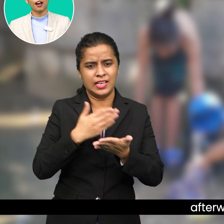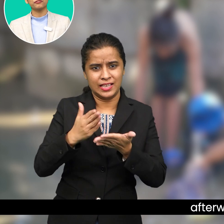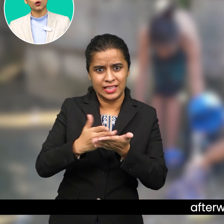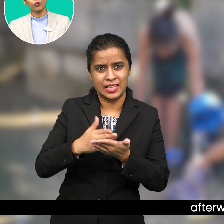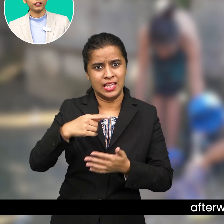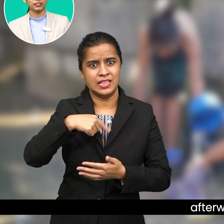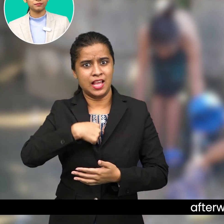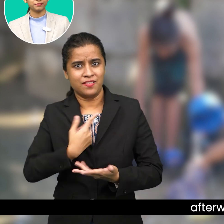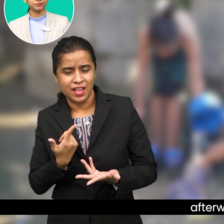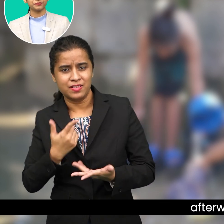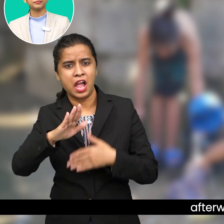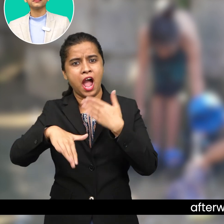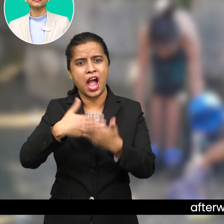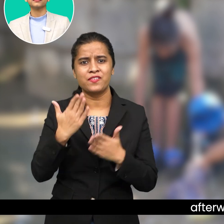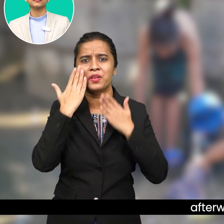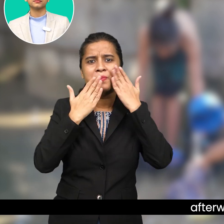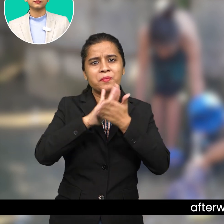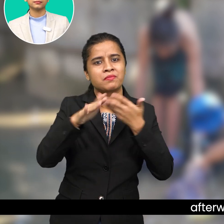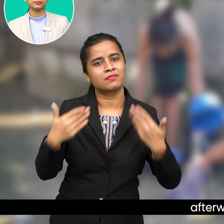themselves afterward,